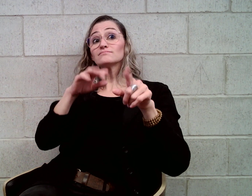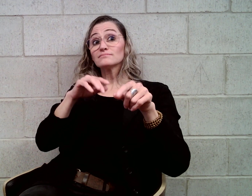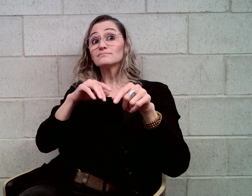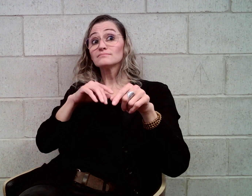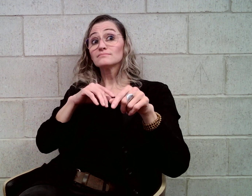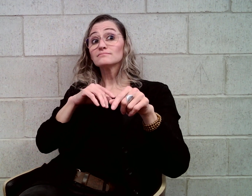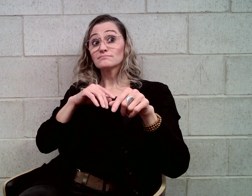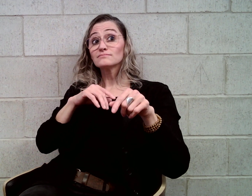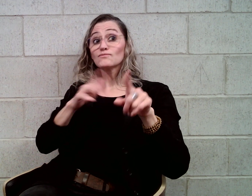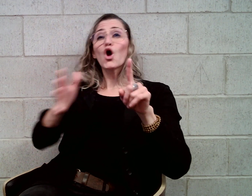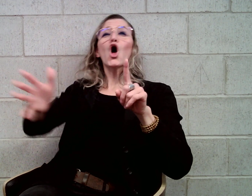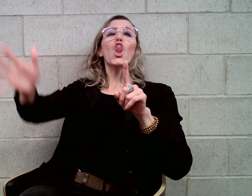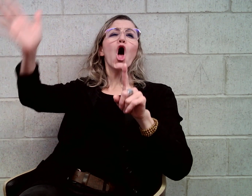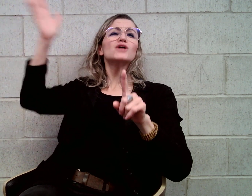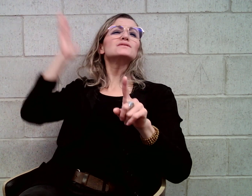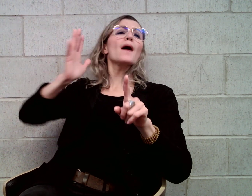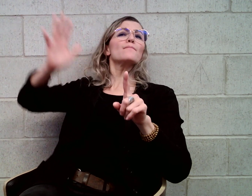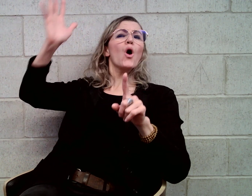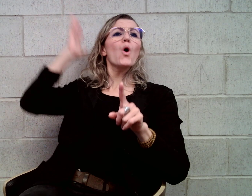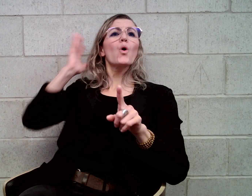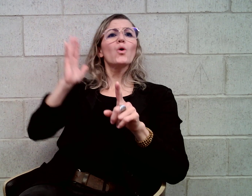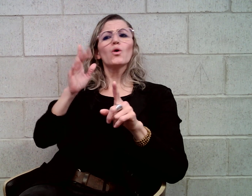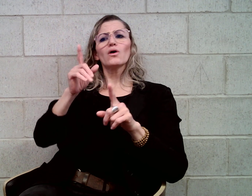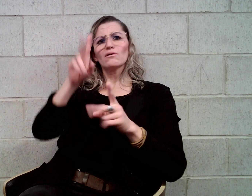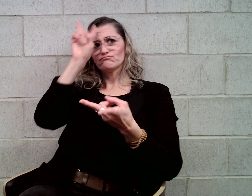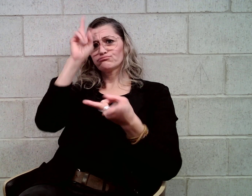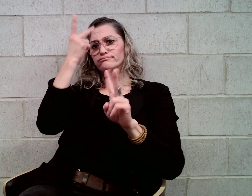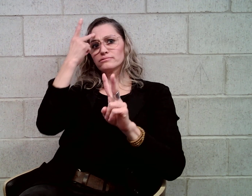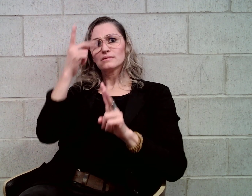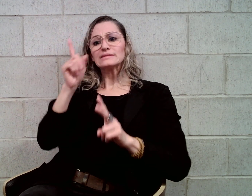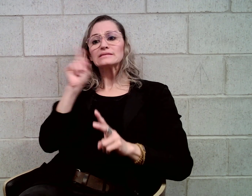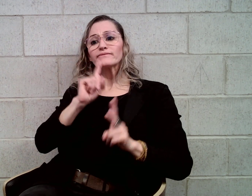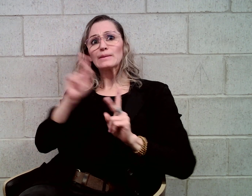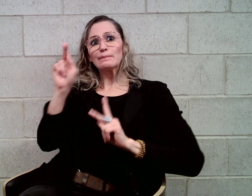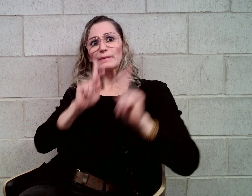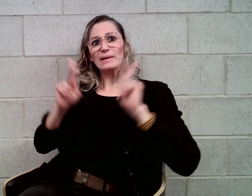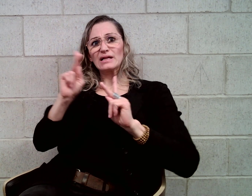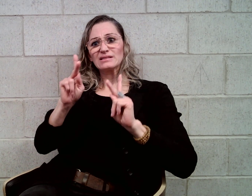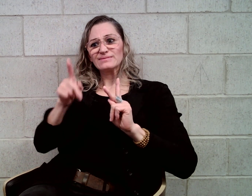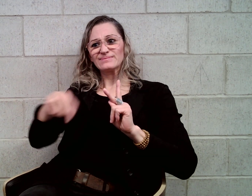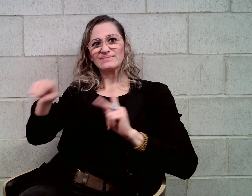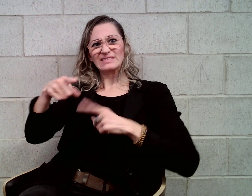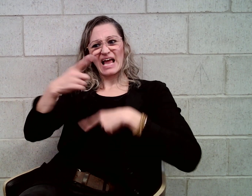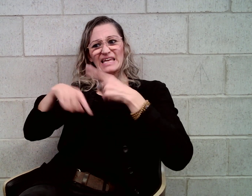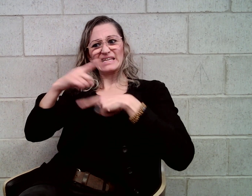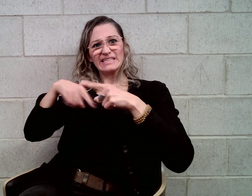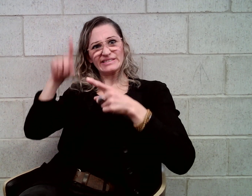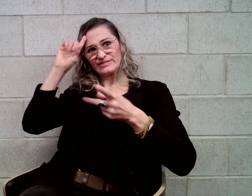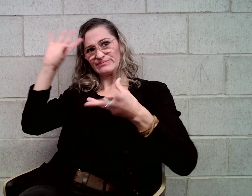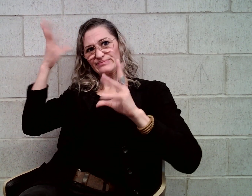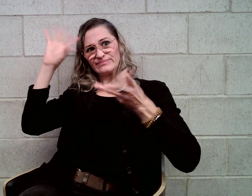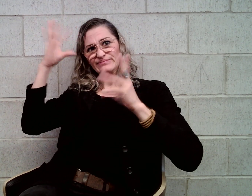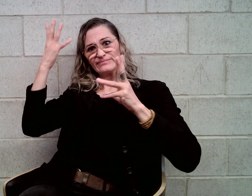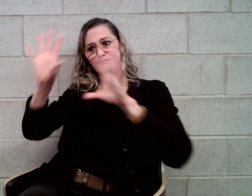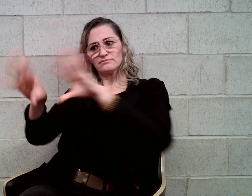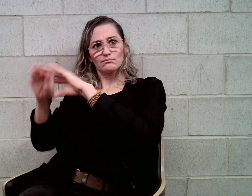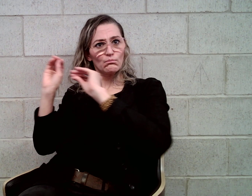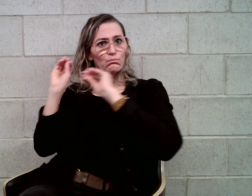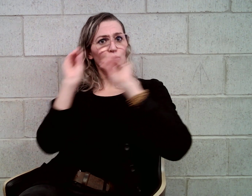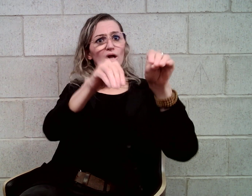more effectively in ASL. Now this is, historically people were misunderstood. People